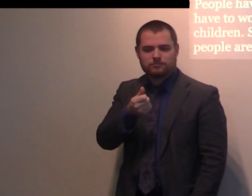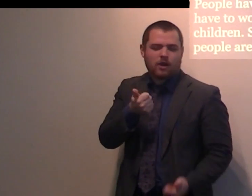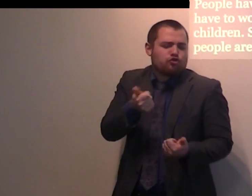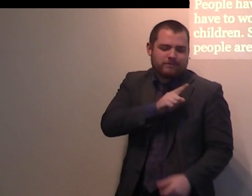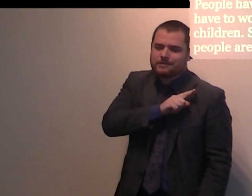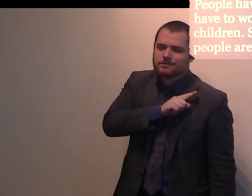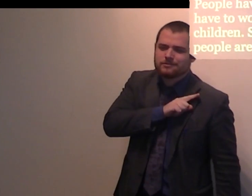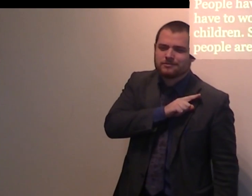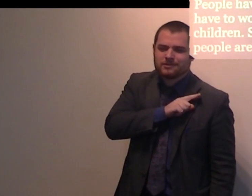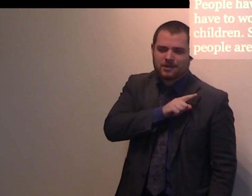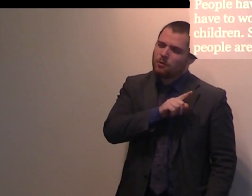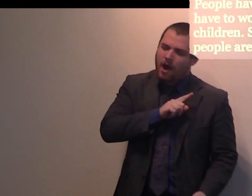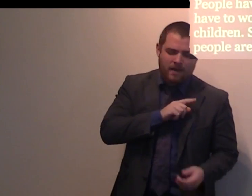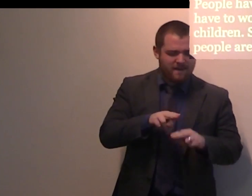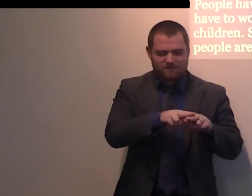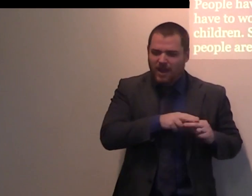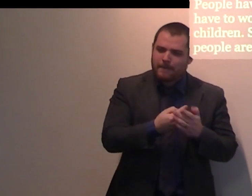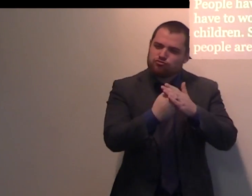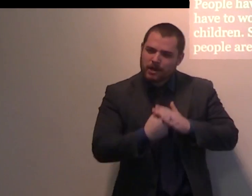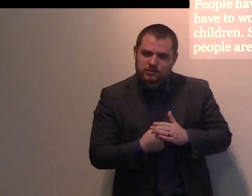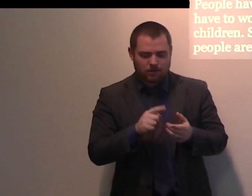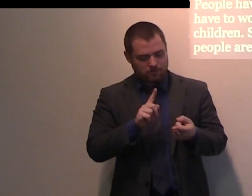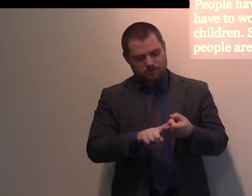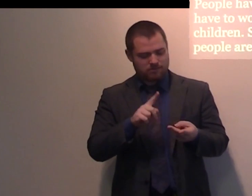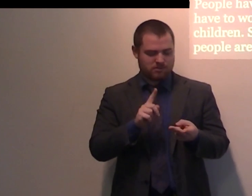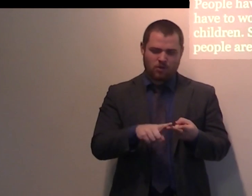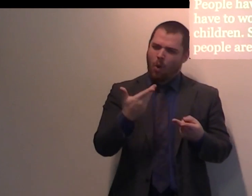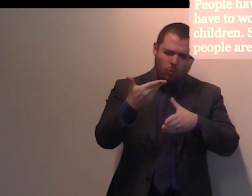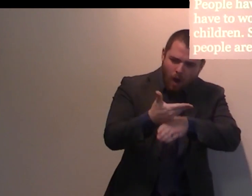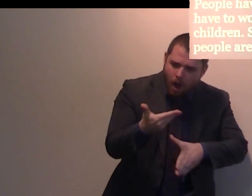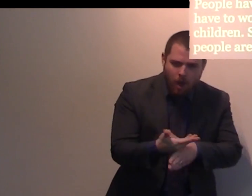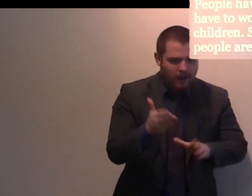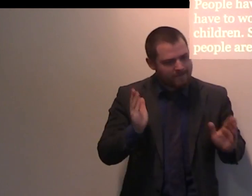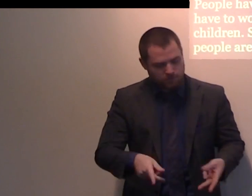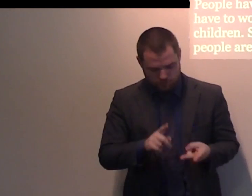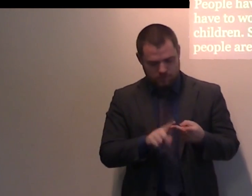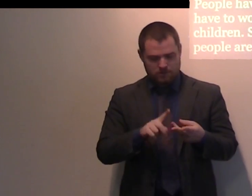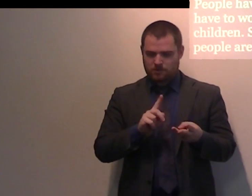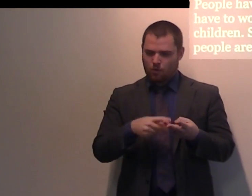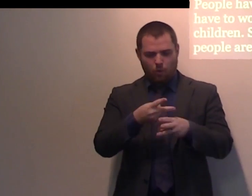People have family pressures. They have to work or look after their